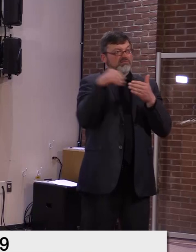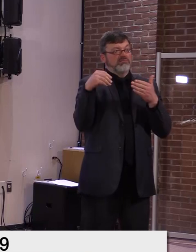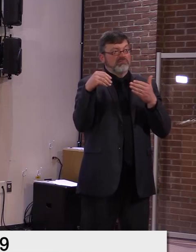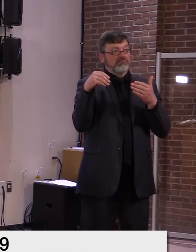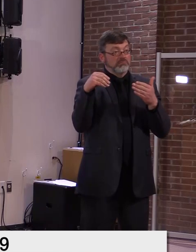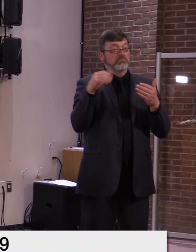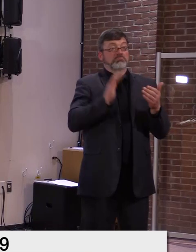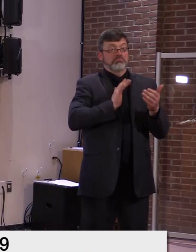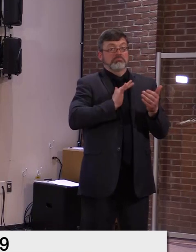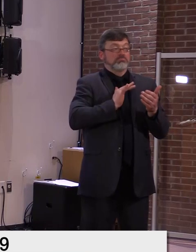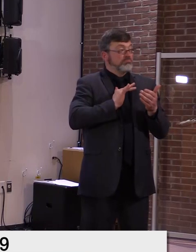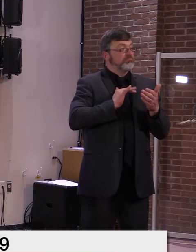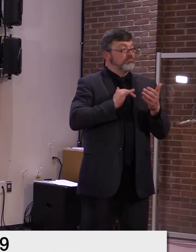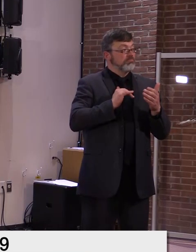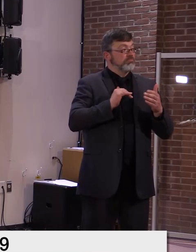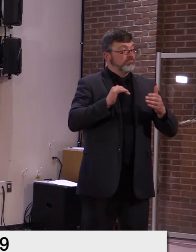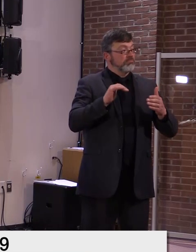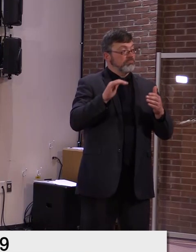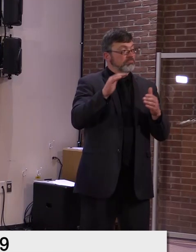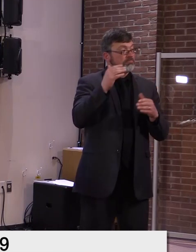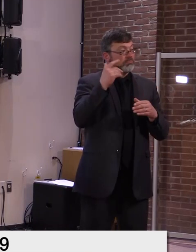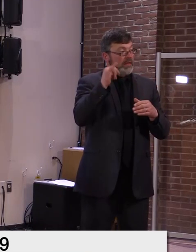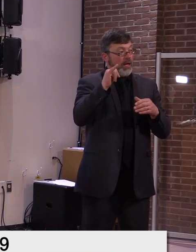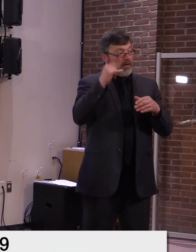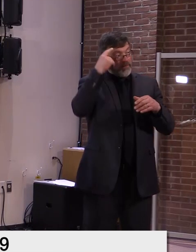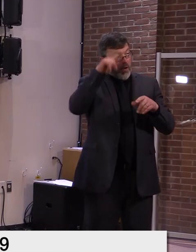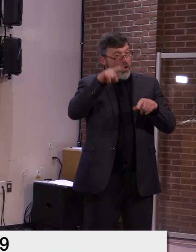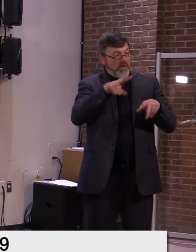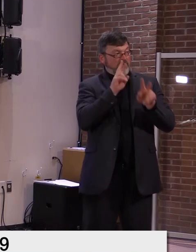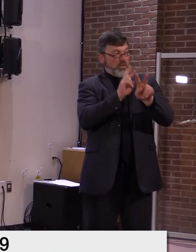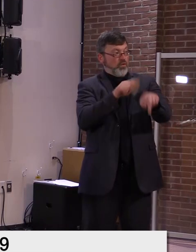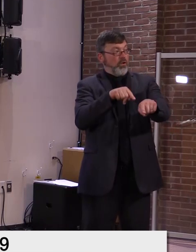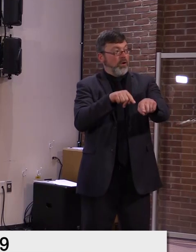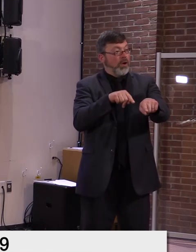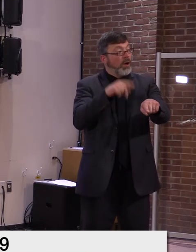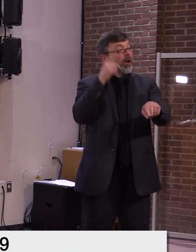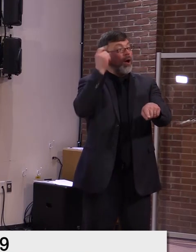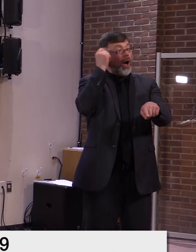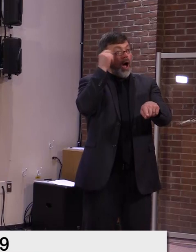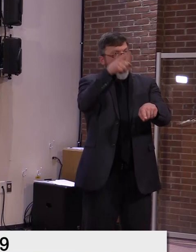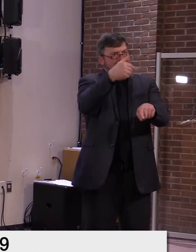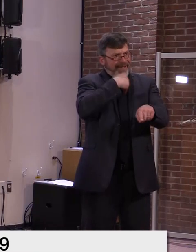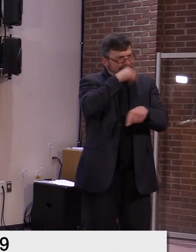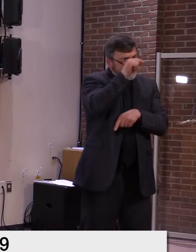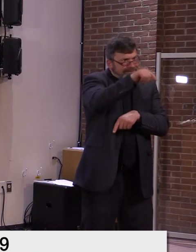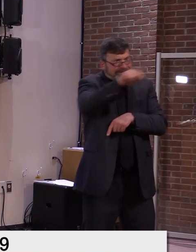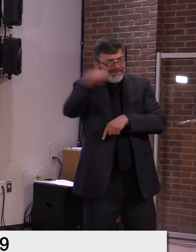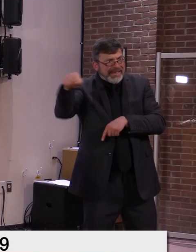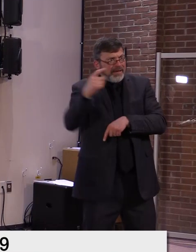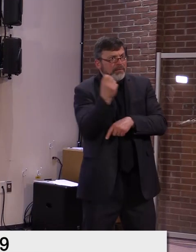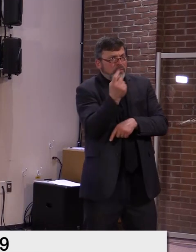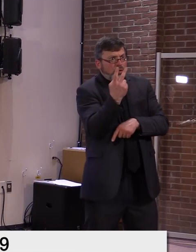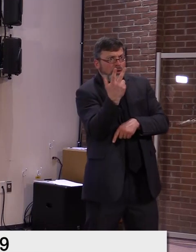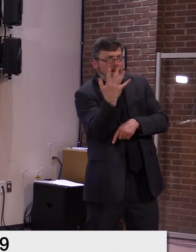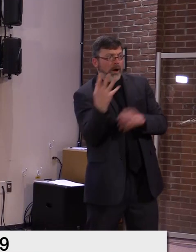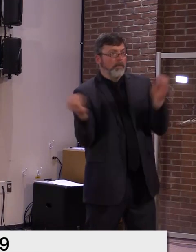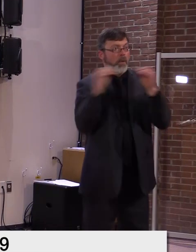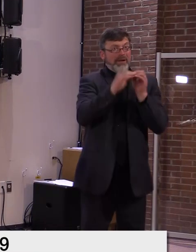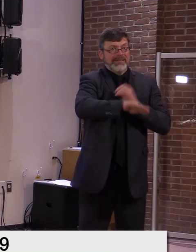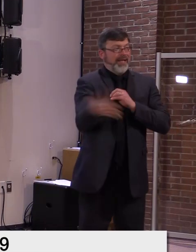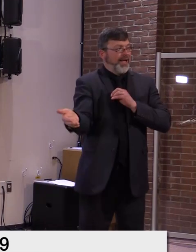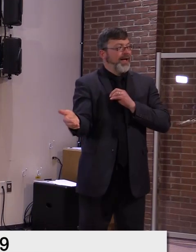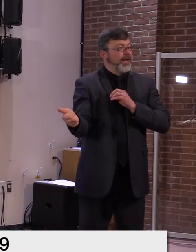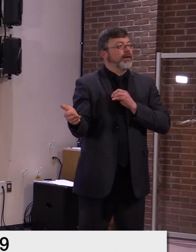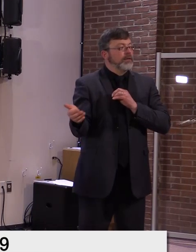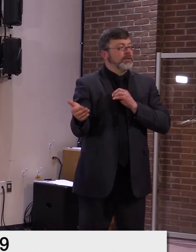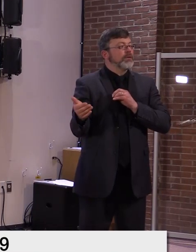up to $35,000 in reimbursement. For more information about eligibility requirements and to